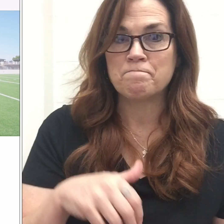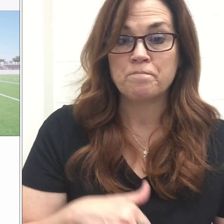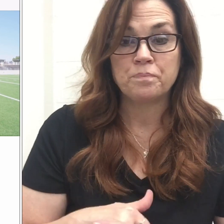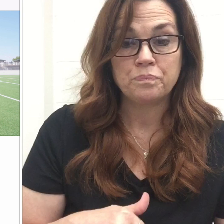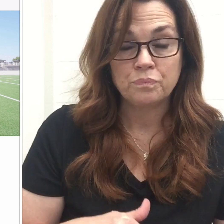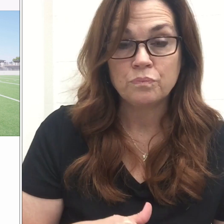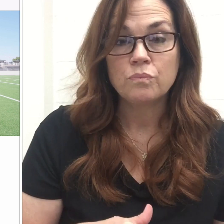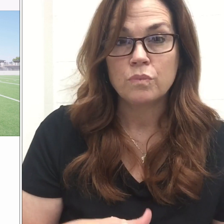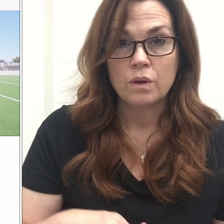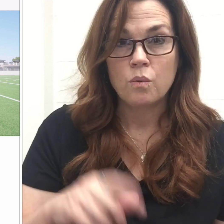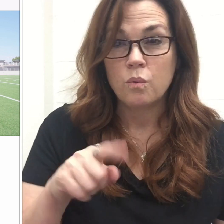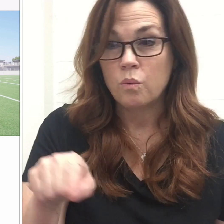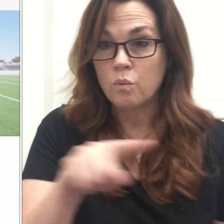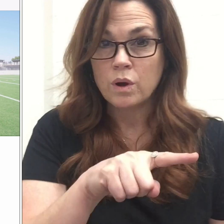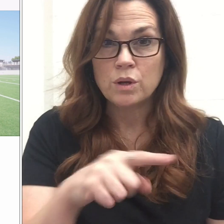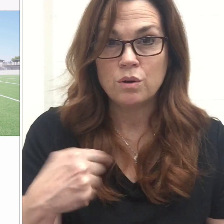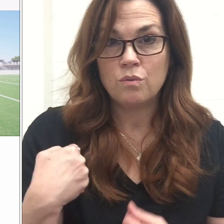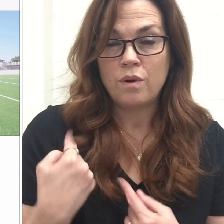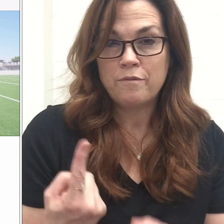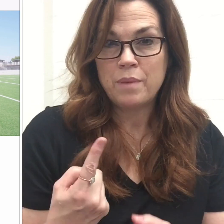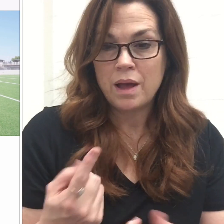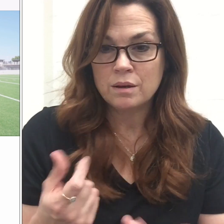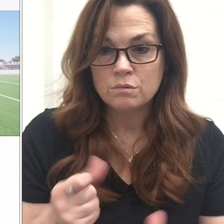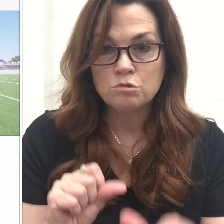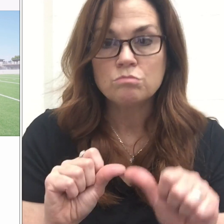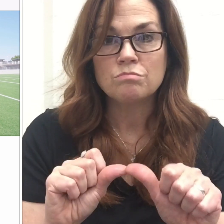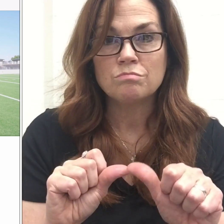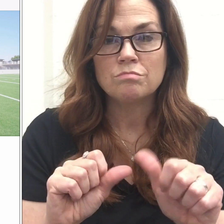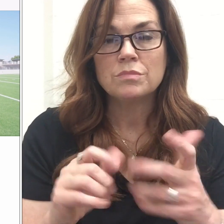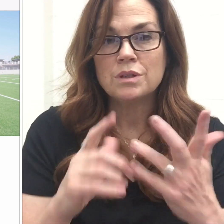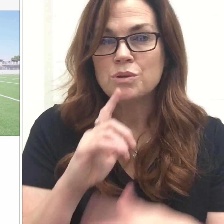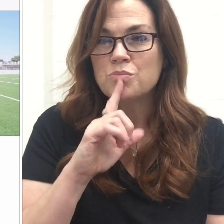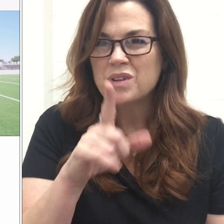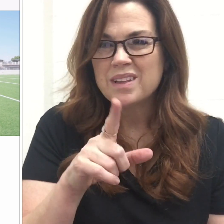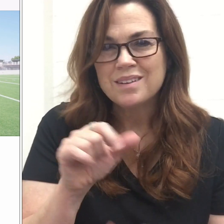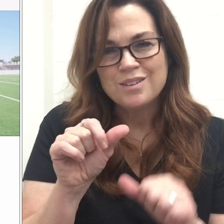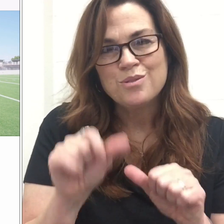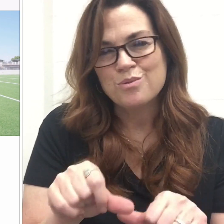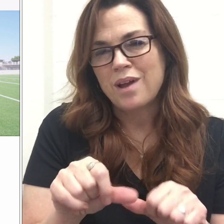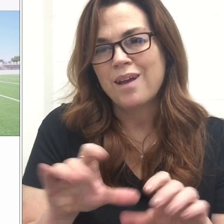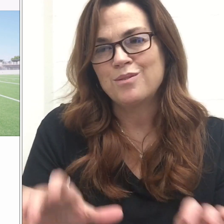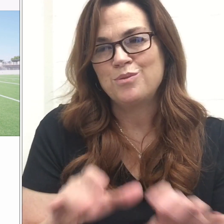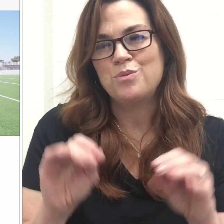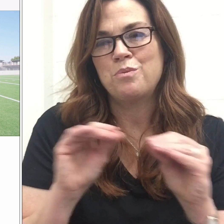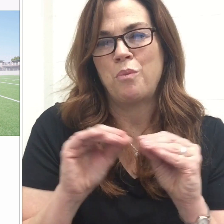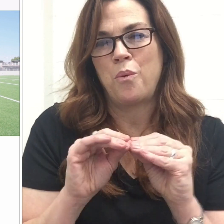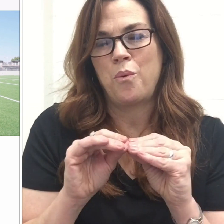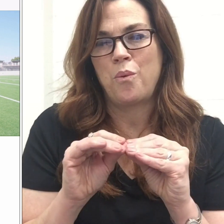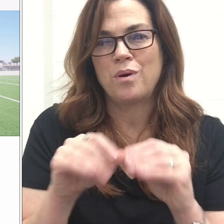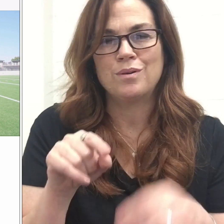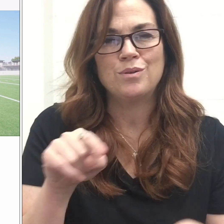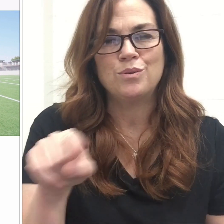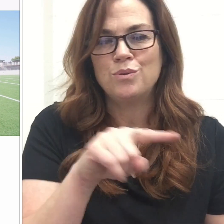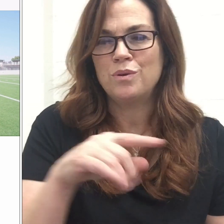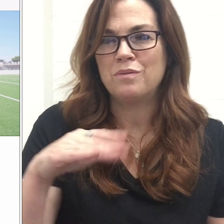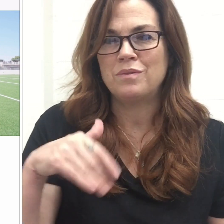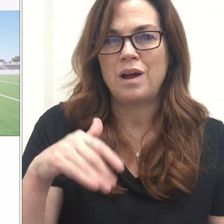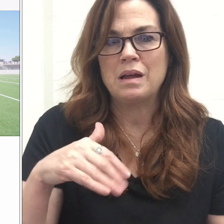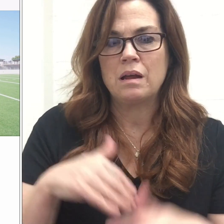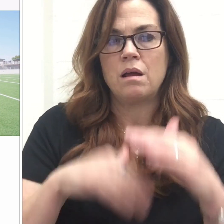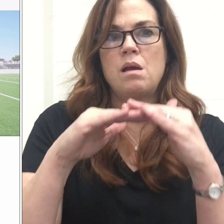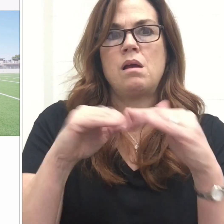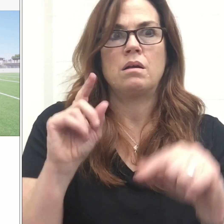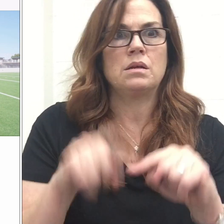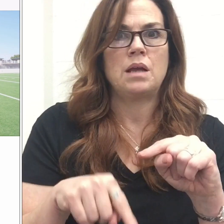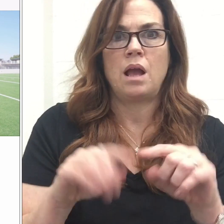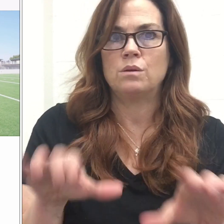just tell you, whatever you've given up to this point, you can give more. You have not